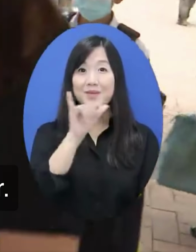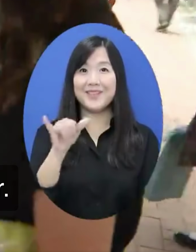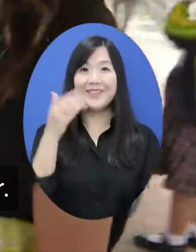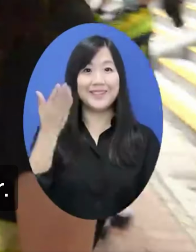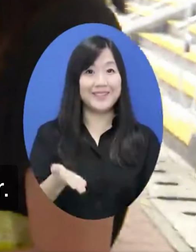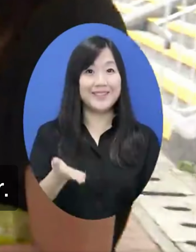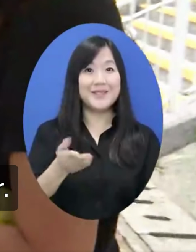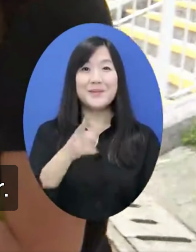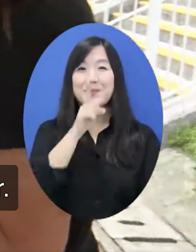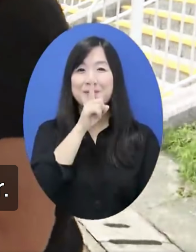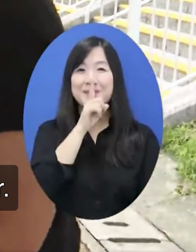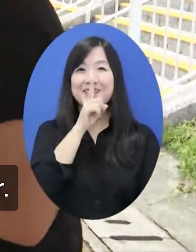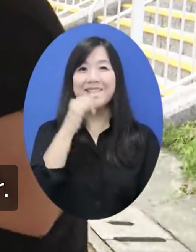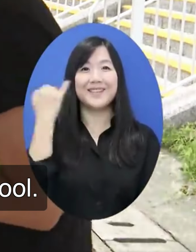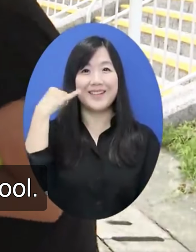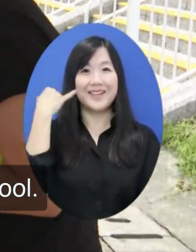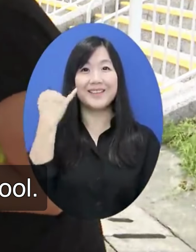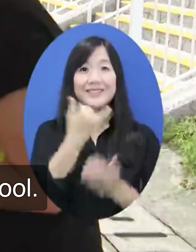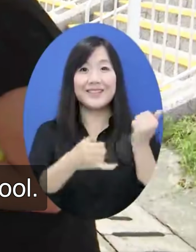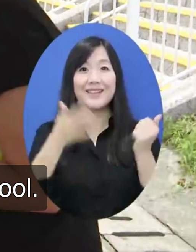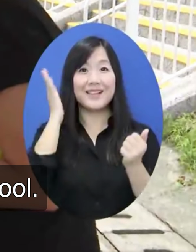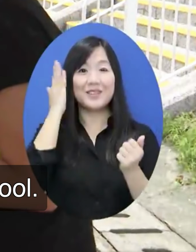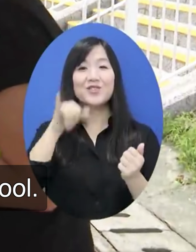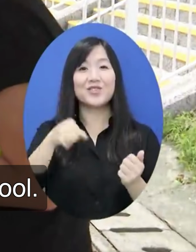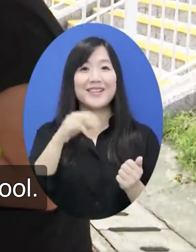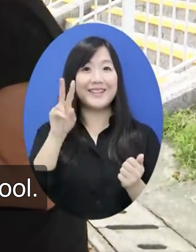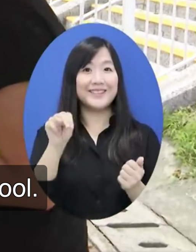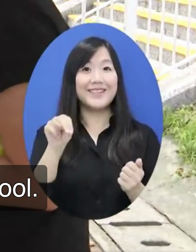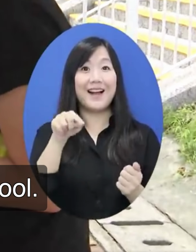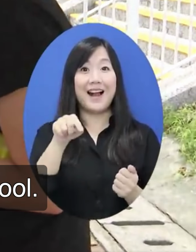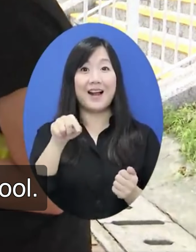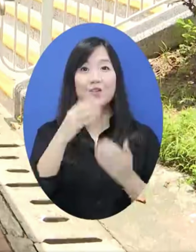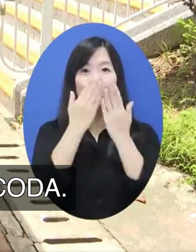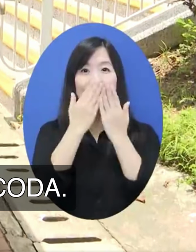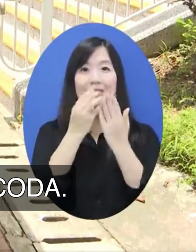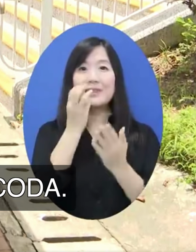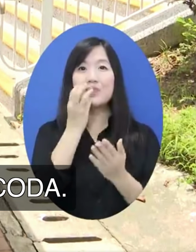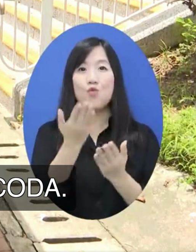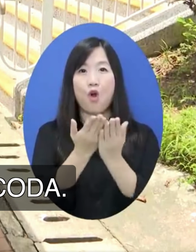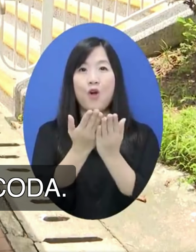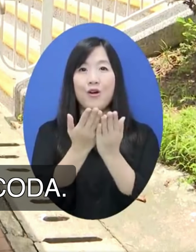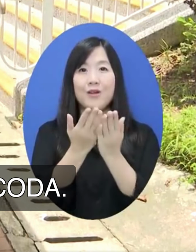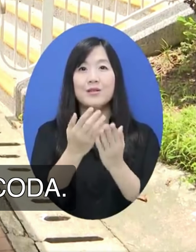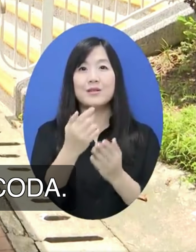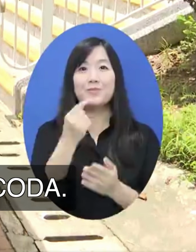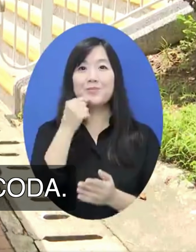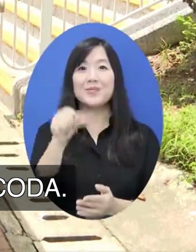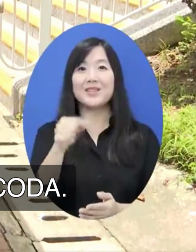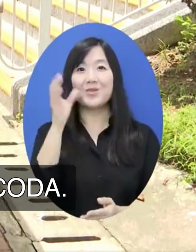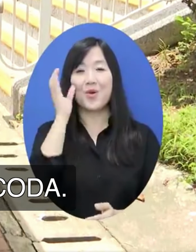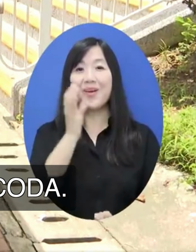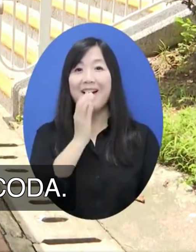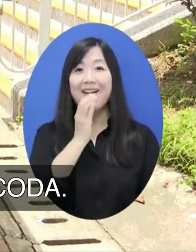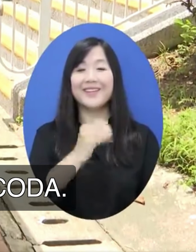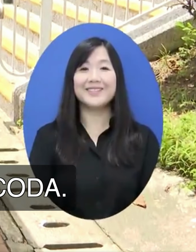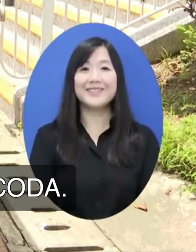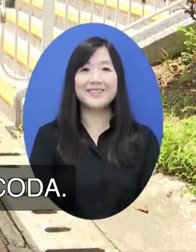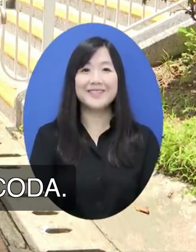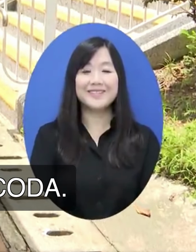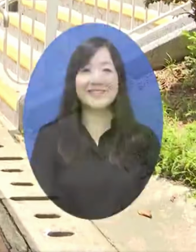Chan So-ying is a deaf mother. Her son Jason is in primary school. Jason is a child of deaf adults,